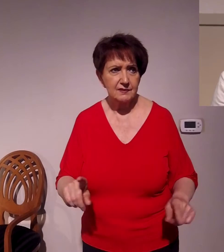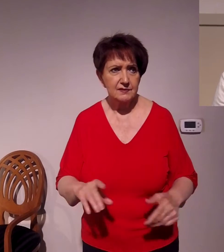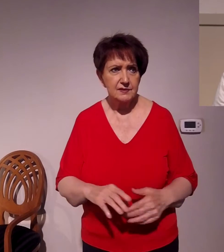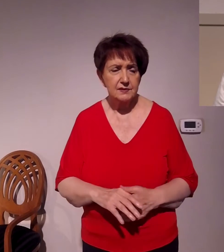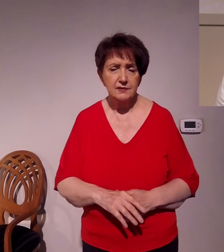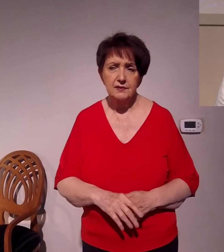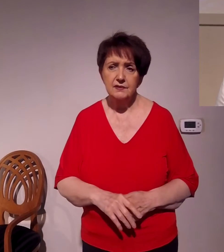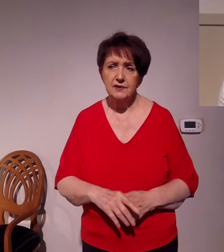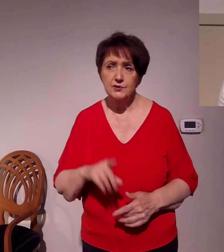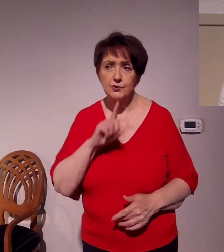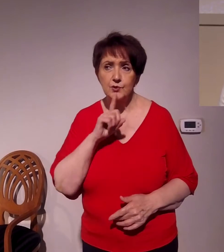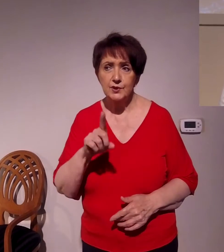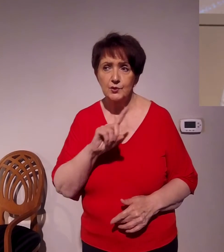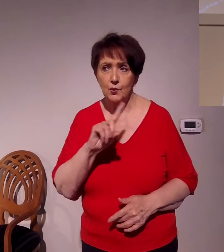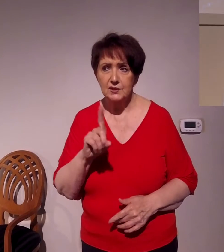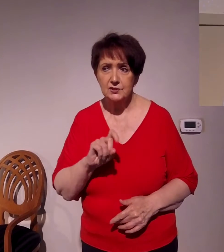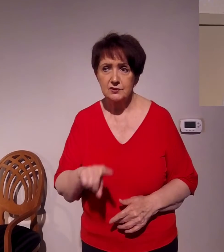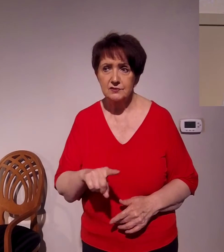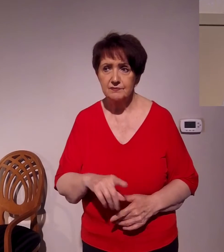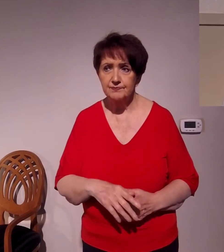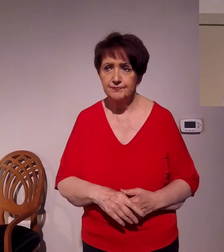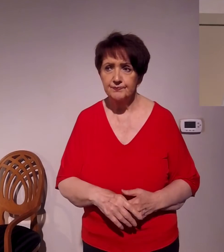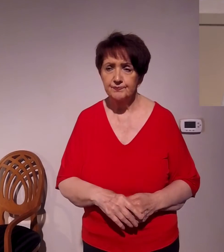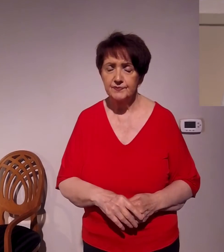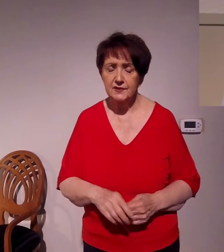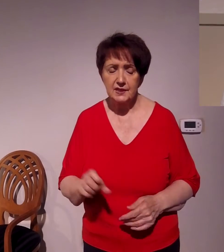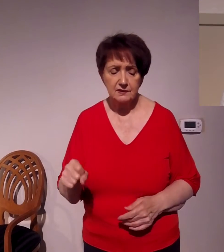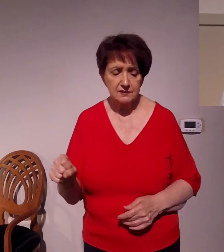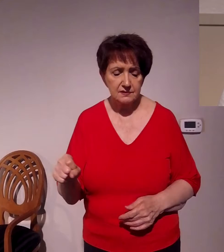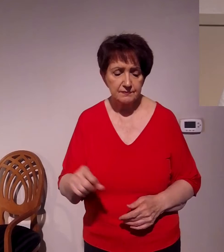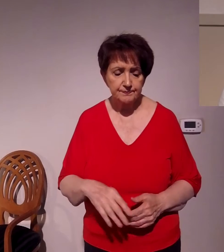That's a true question. Yes. Yes.